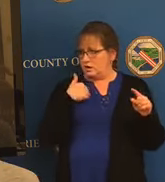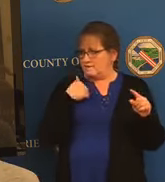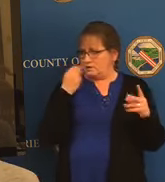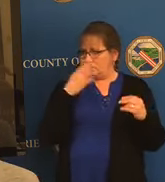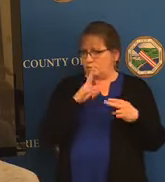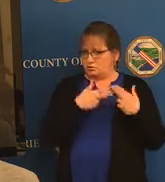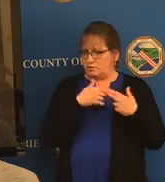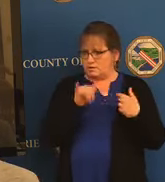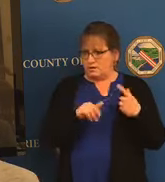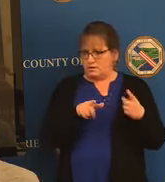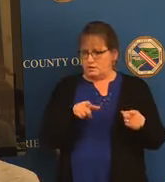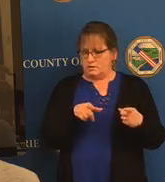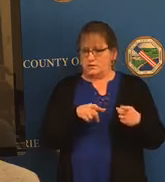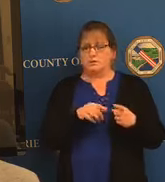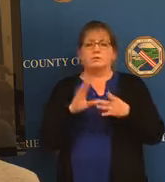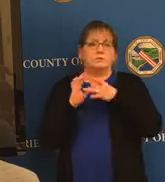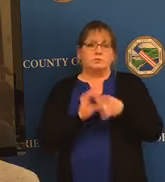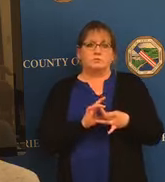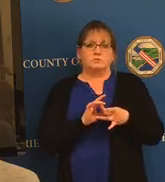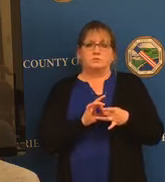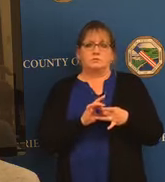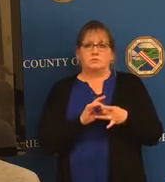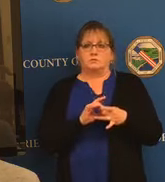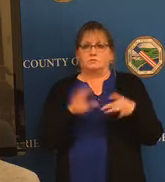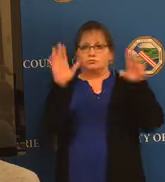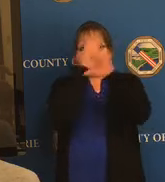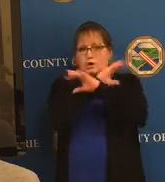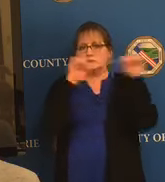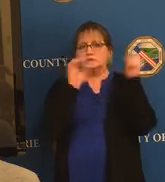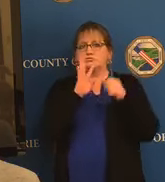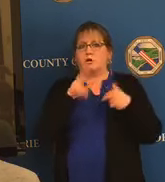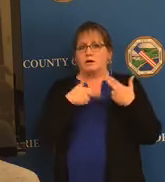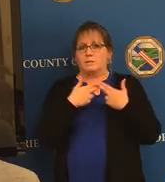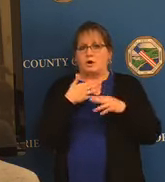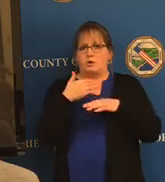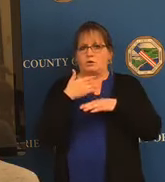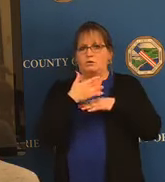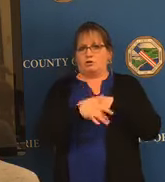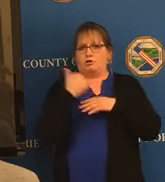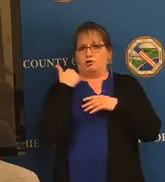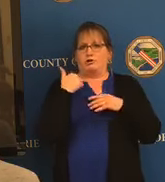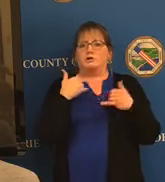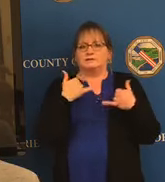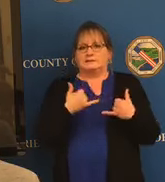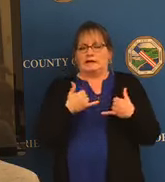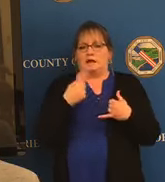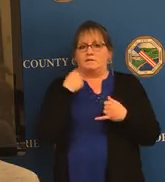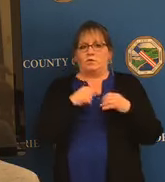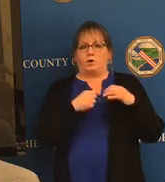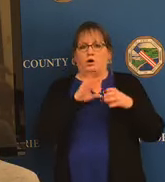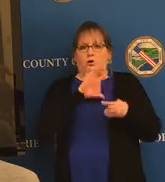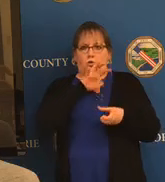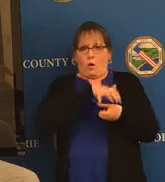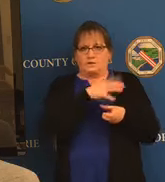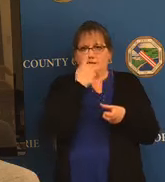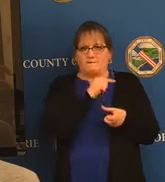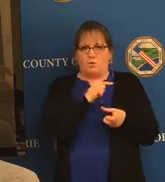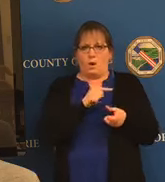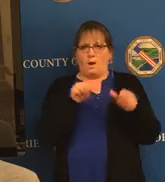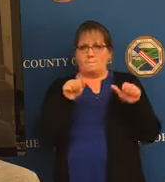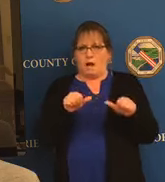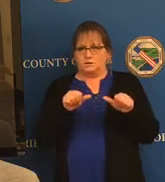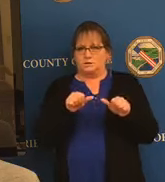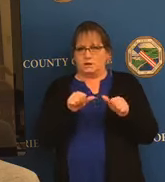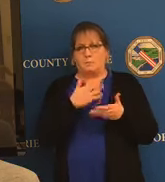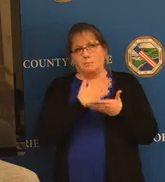on that? The question was in regards to what President Trump talked about earlier today, a quarantine for possibly New York State, or at